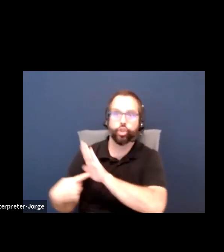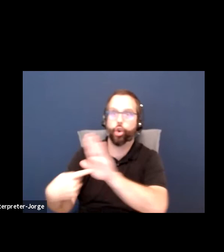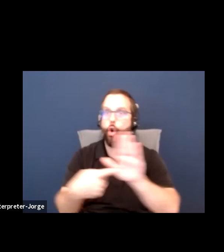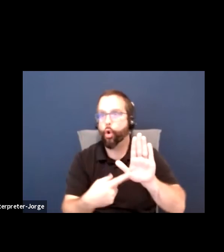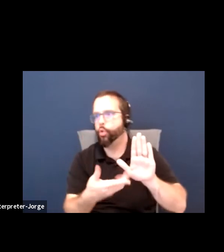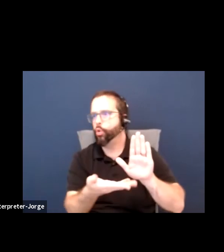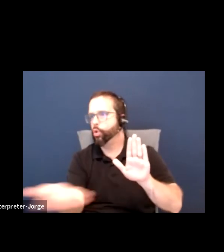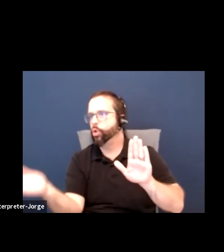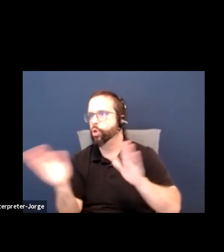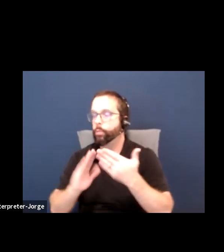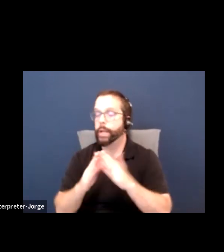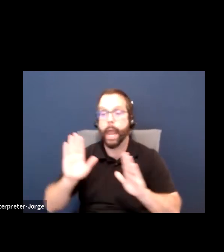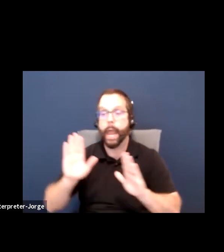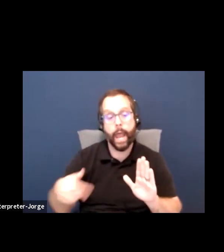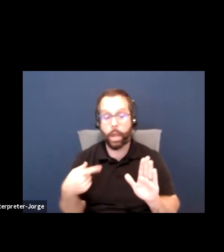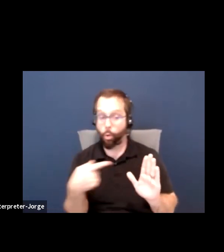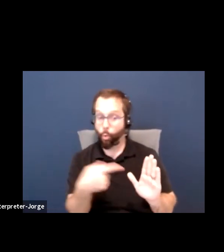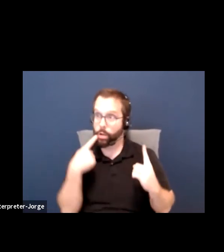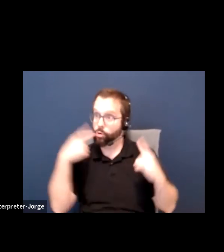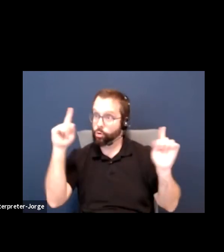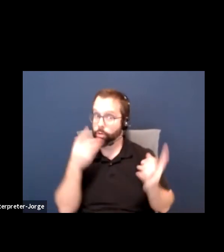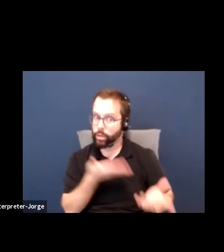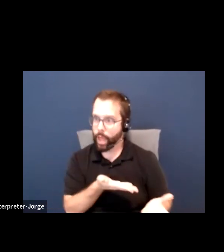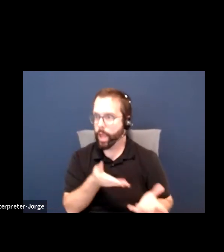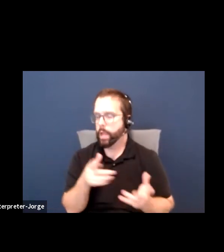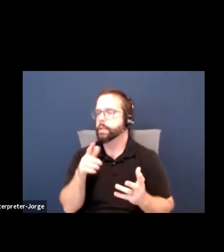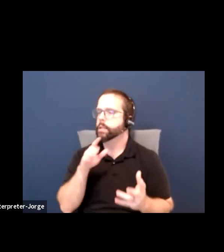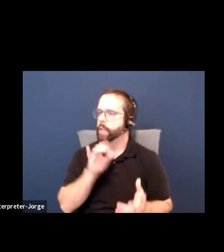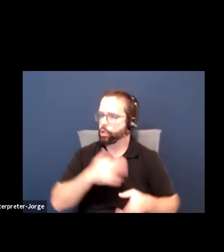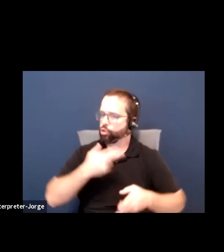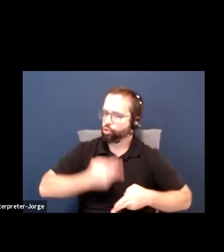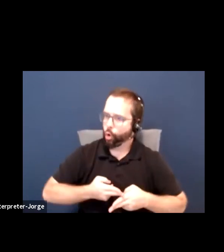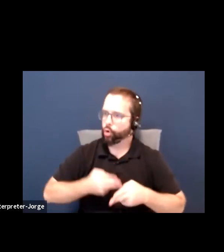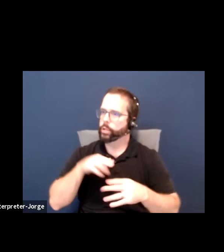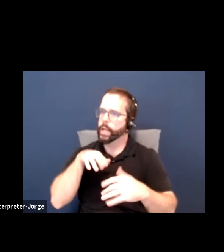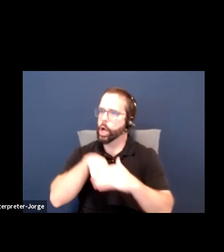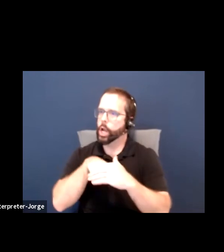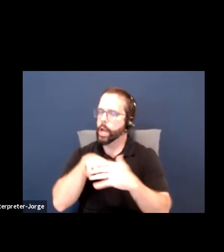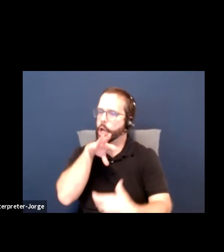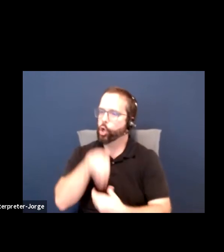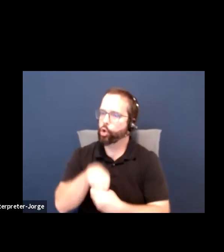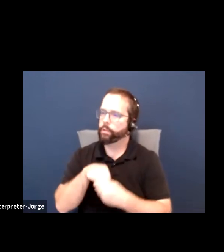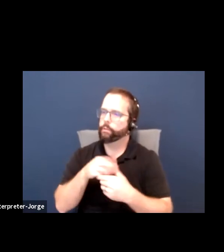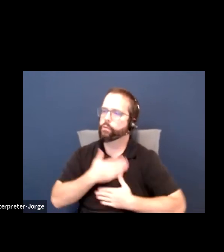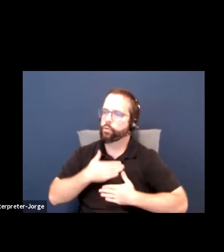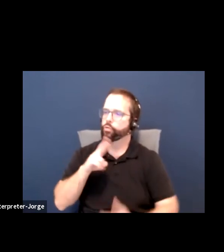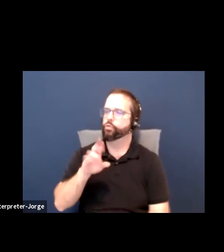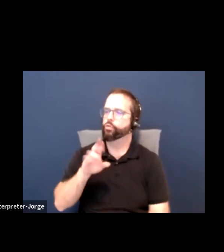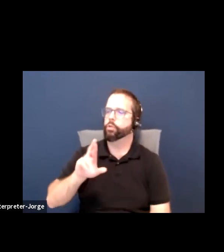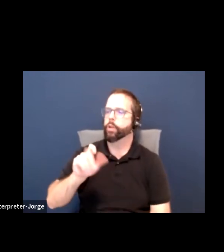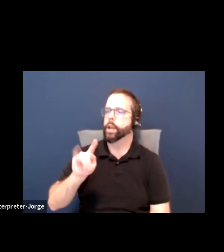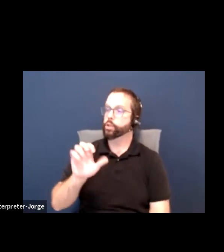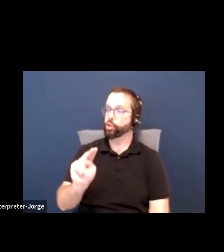are happening with inclusive recreation in our area. And then moving on to slide